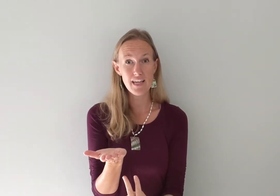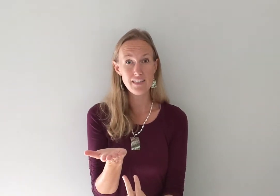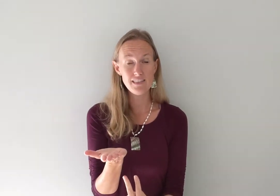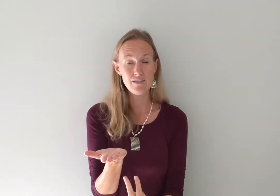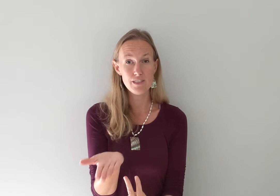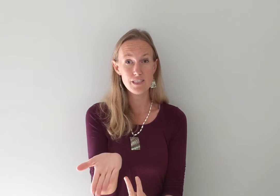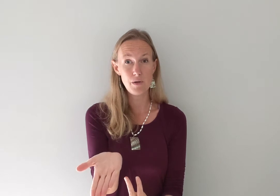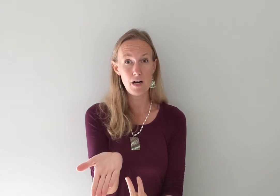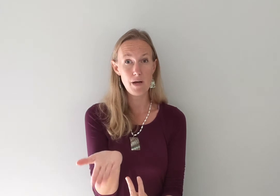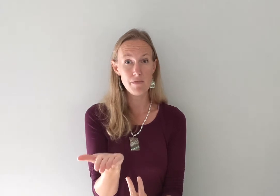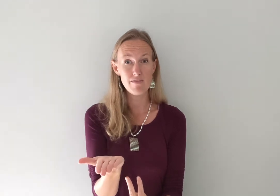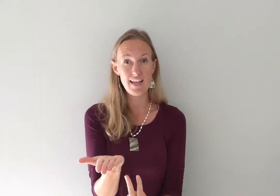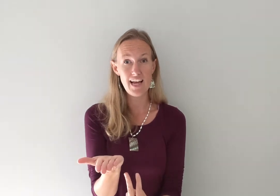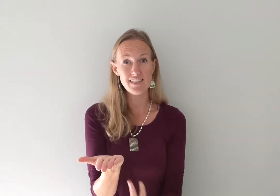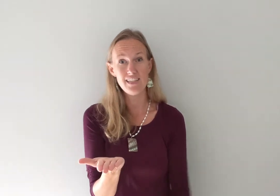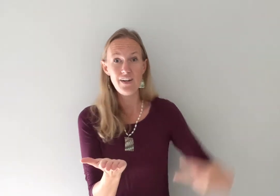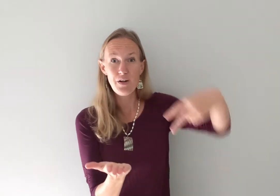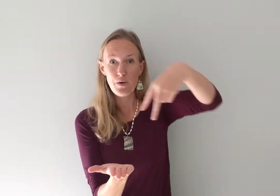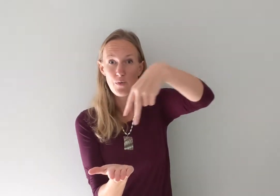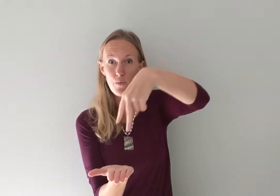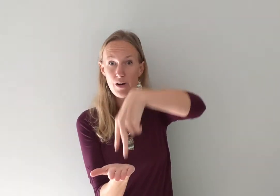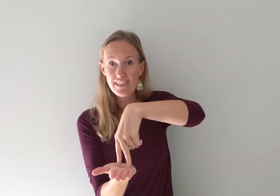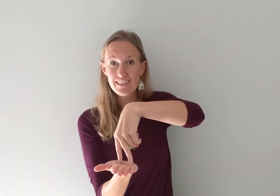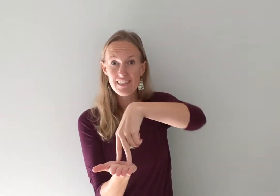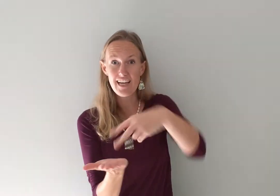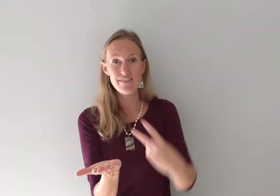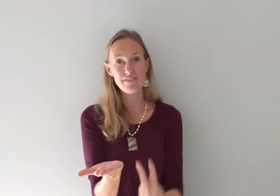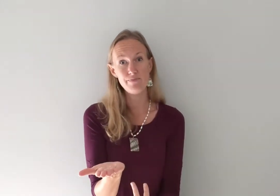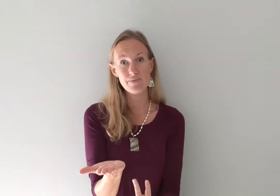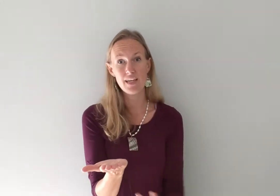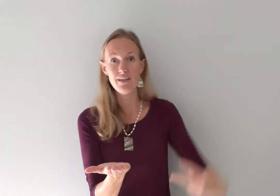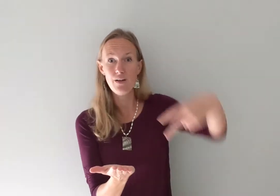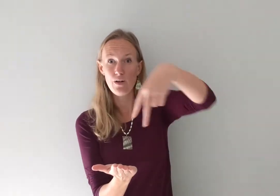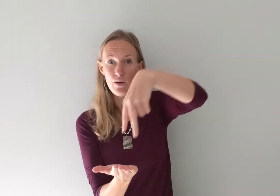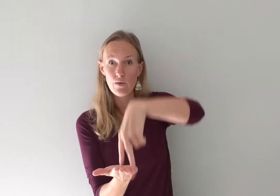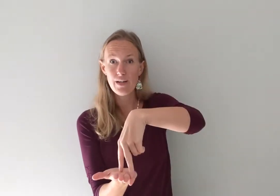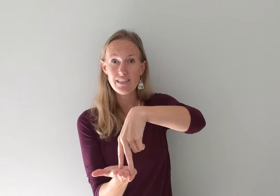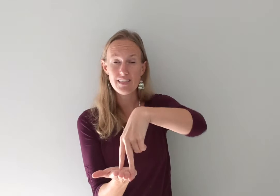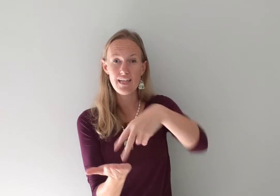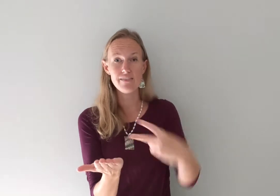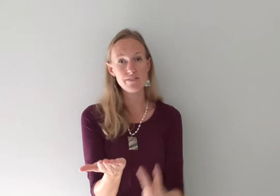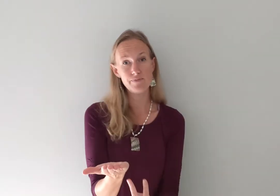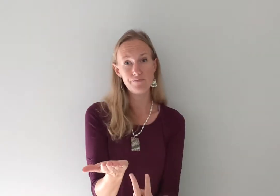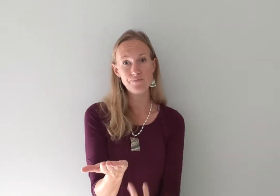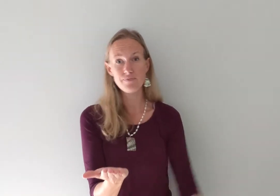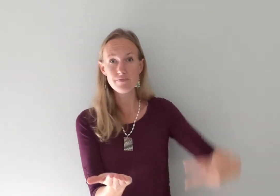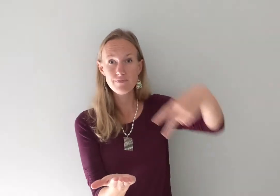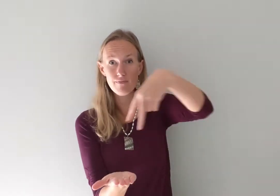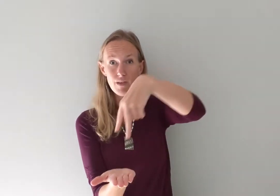hand, which is palm up and flat. Raised to life, okay? Raised to life.